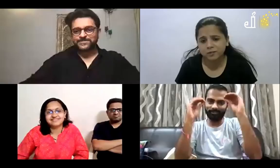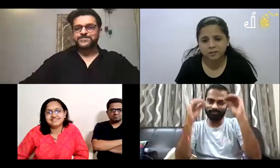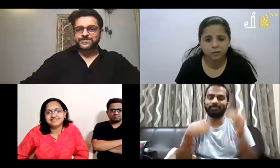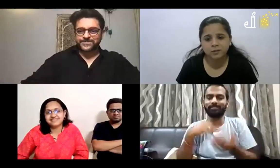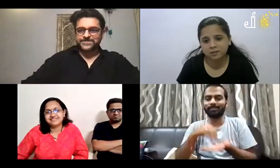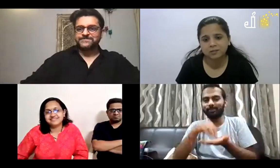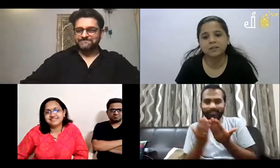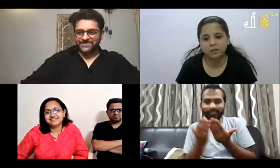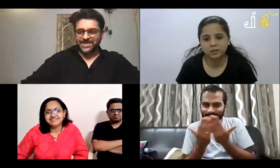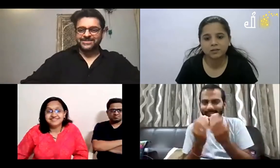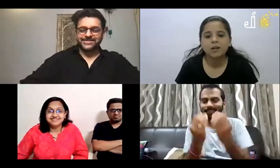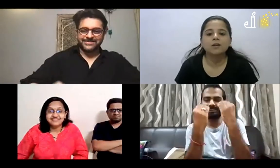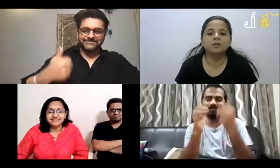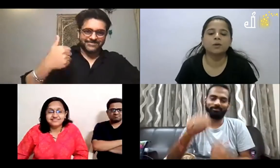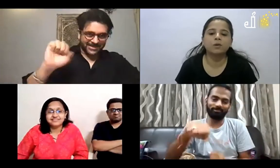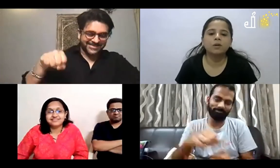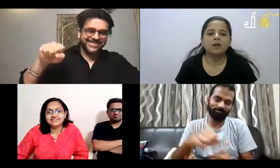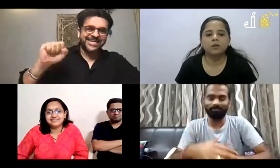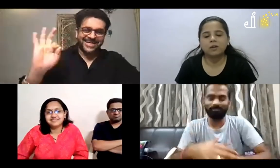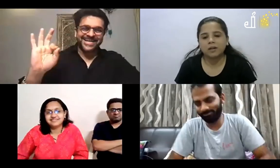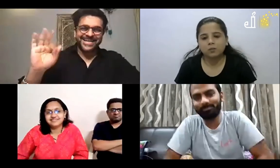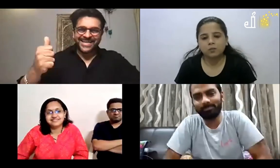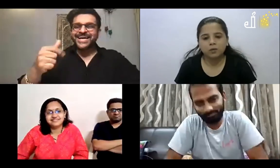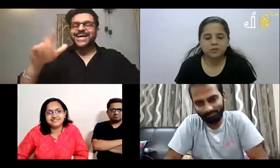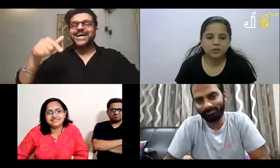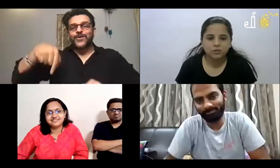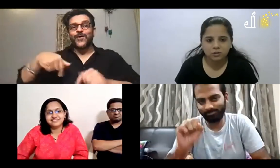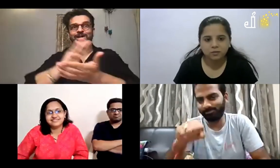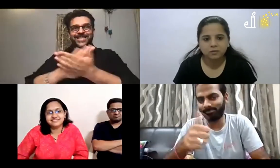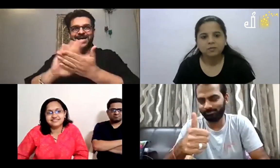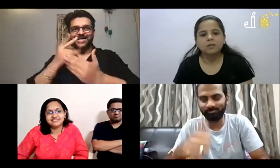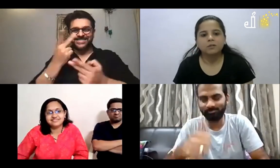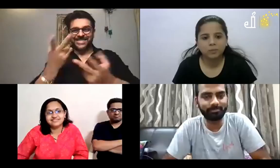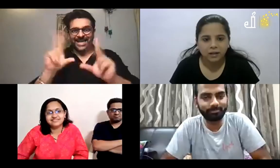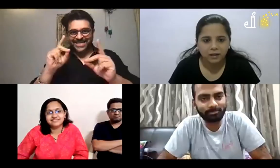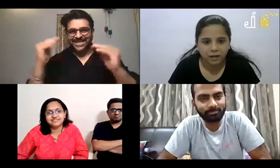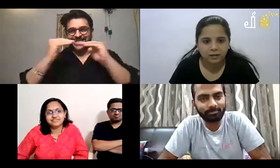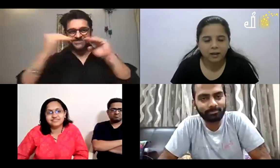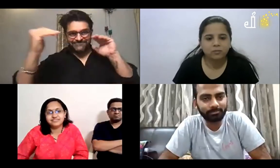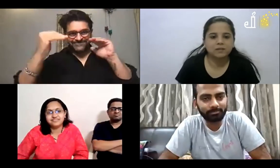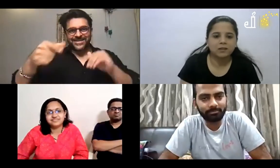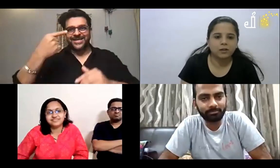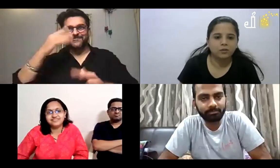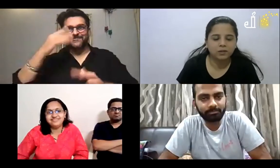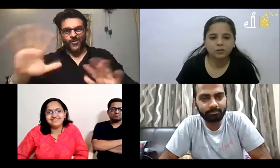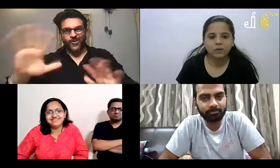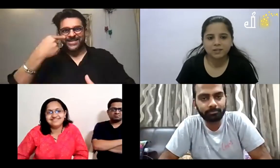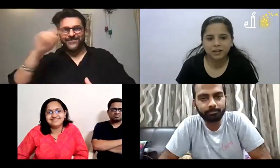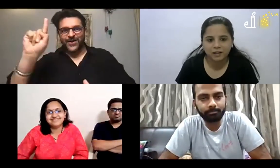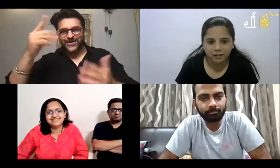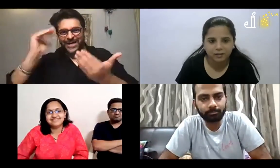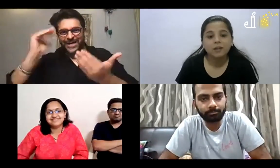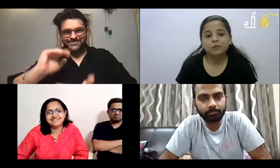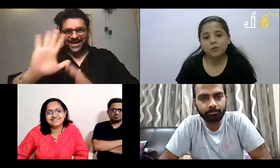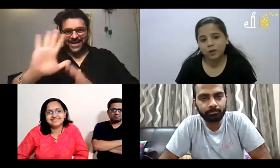wrong. Not 6 years, 7 years. So Dr. Alim was a teacher to me, and I've been studying over there. So once